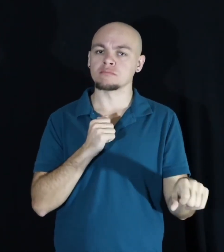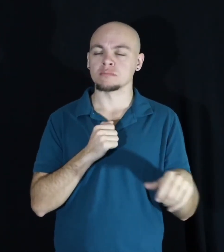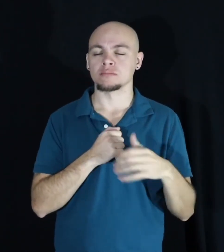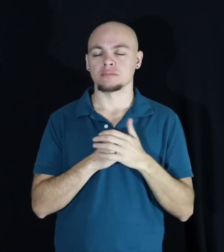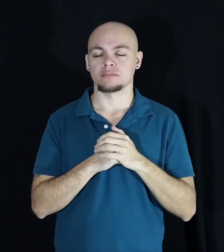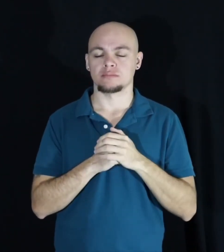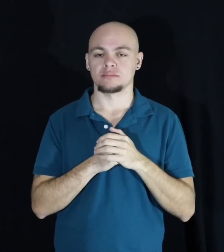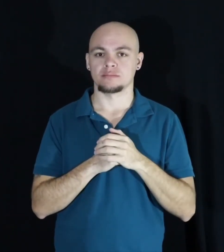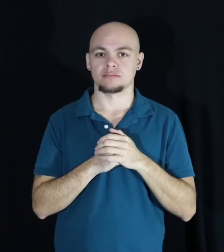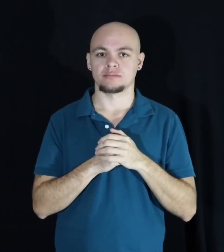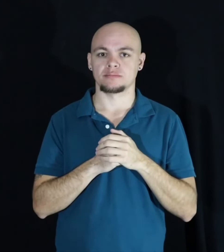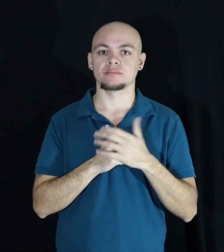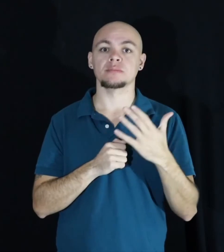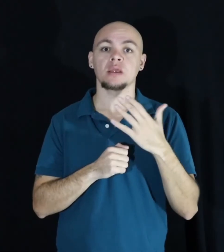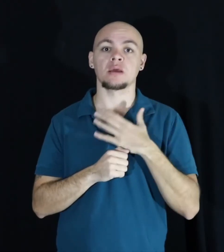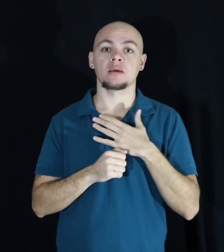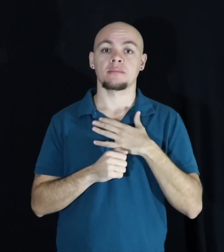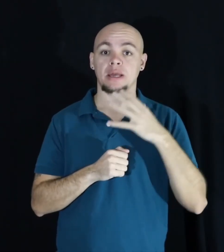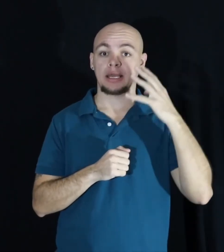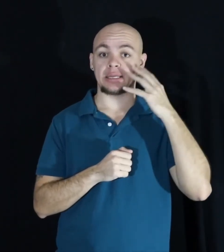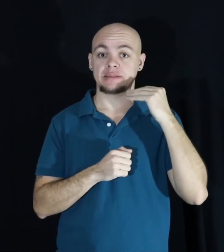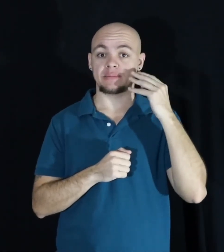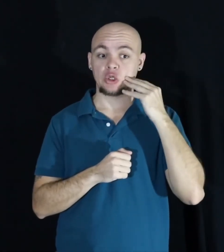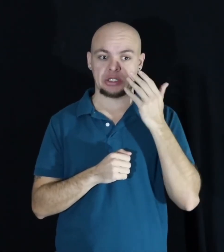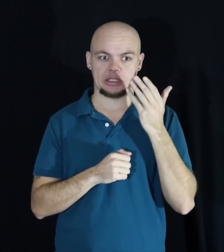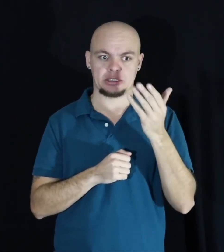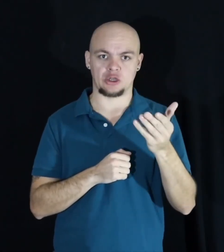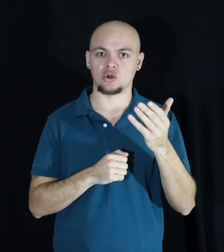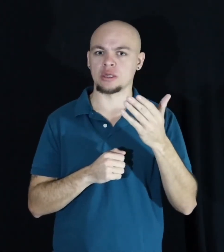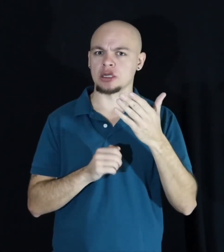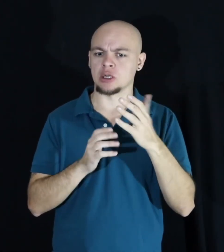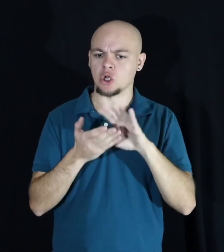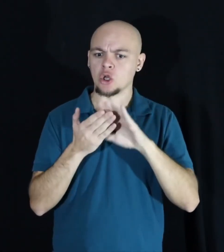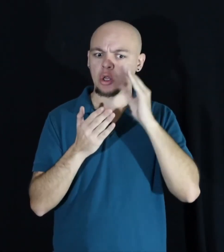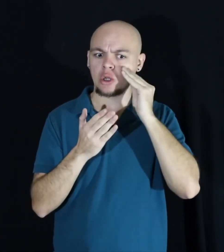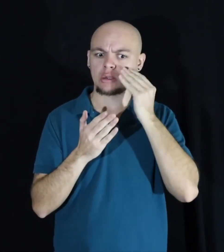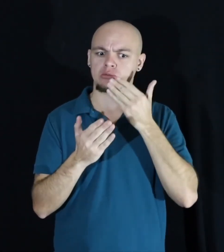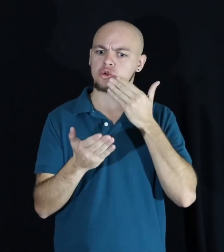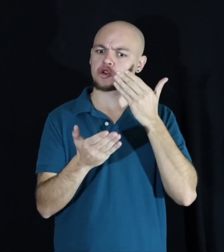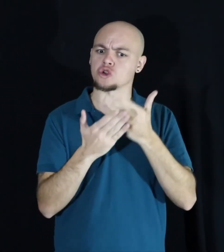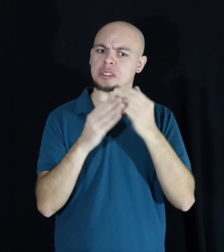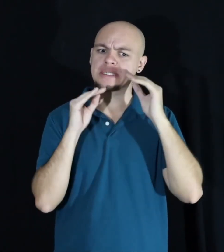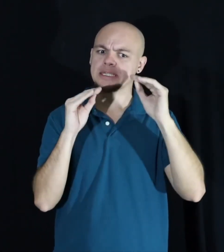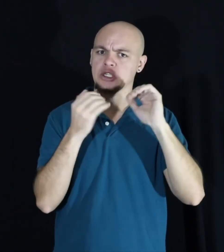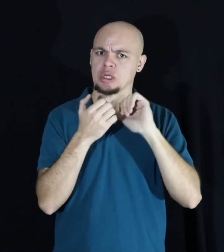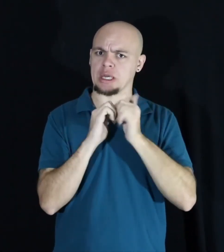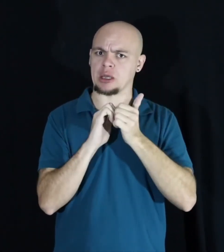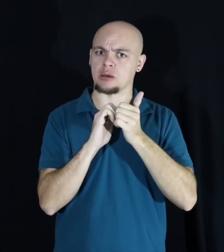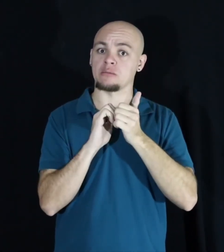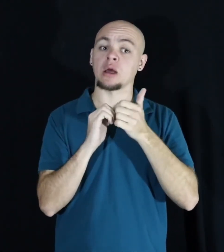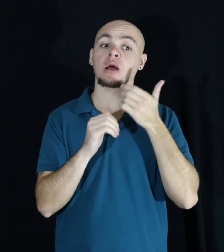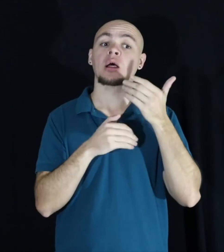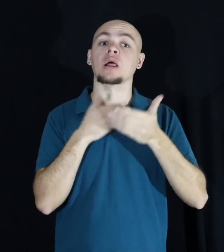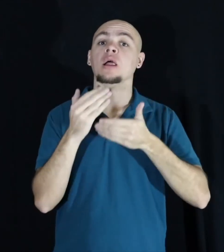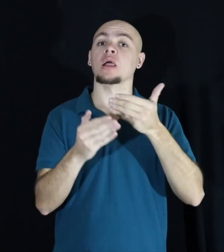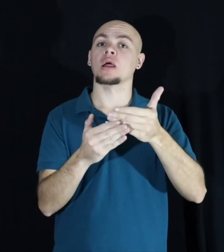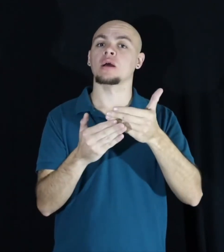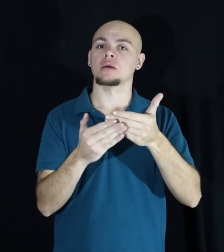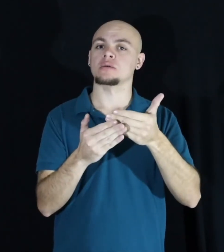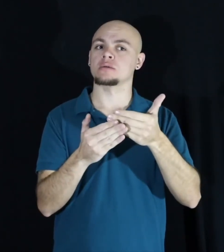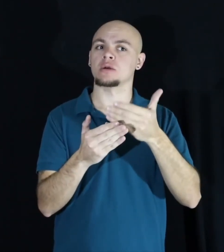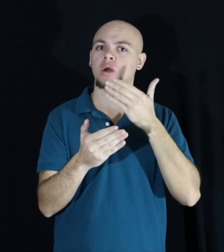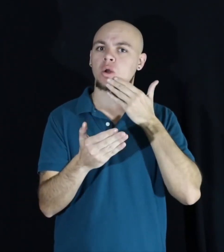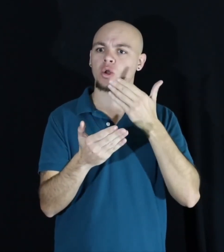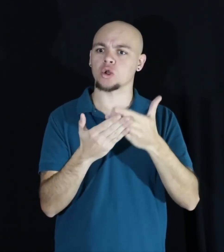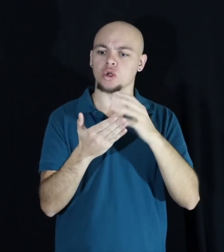So as I said, my experience at Sequoia was me learning how to be a good teacher. But by extension, I learned a lot about what it means to be a